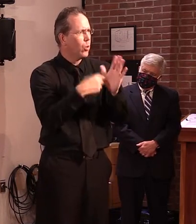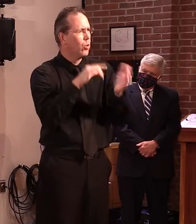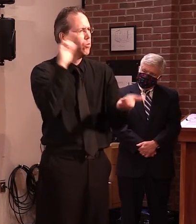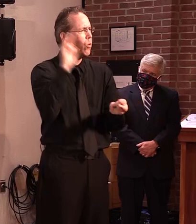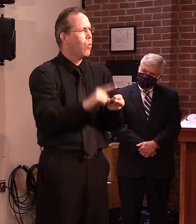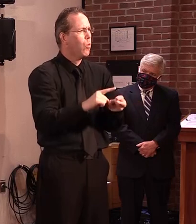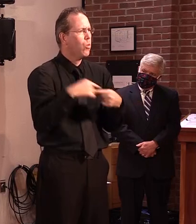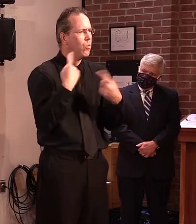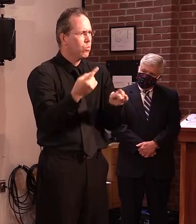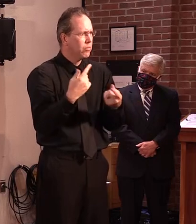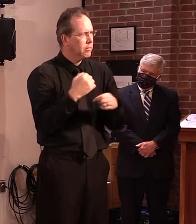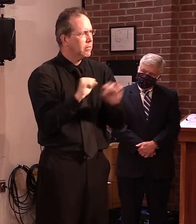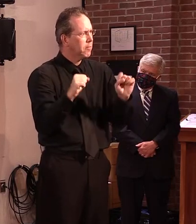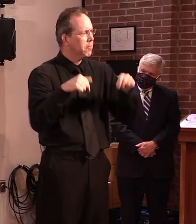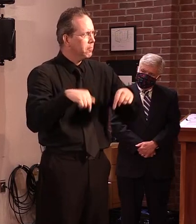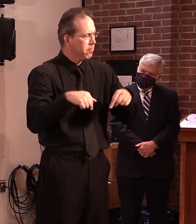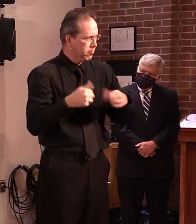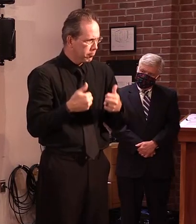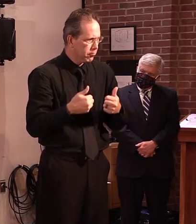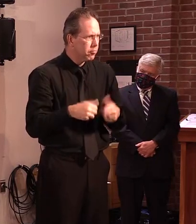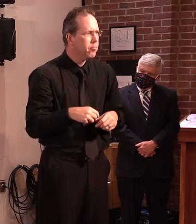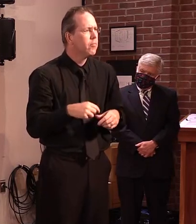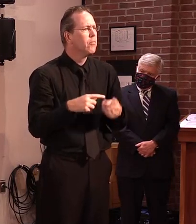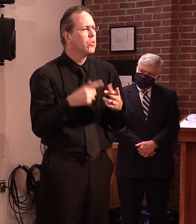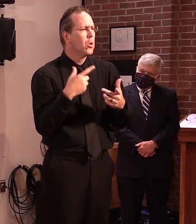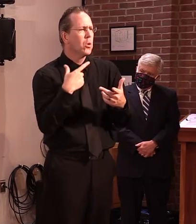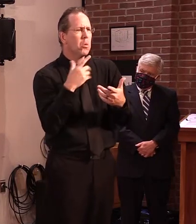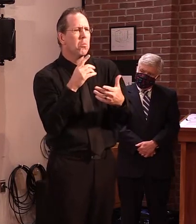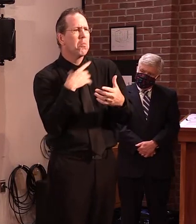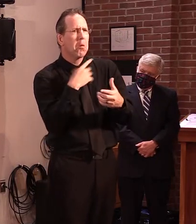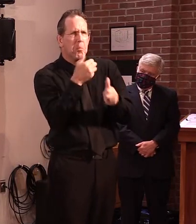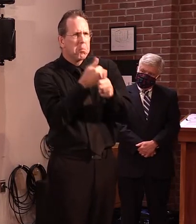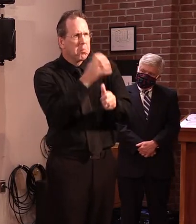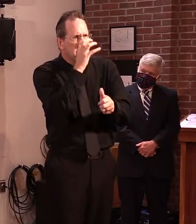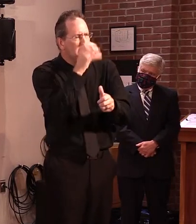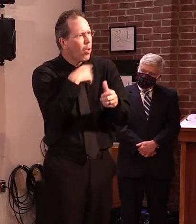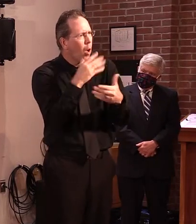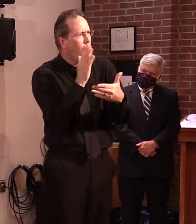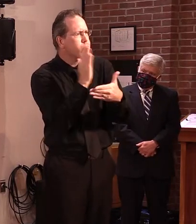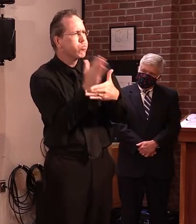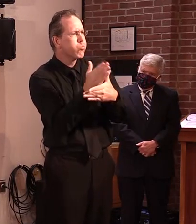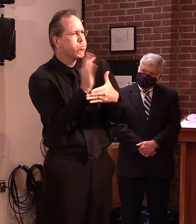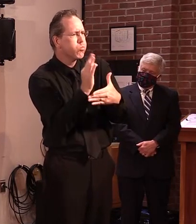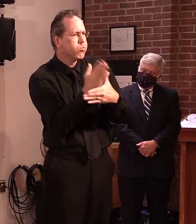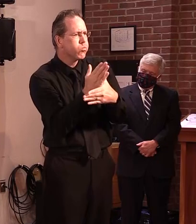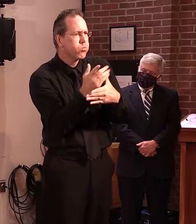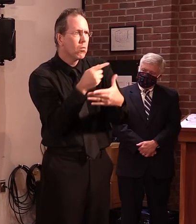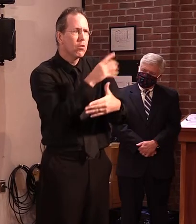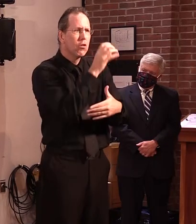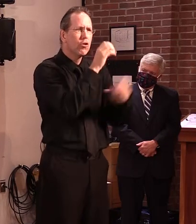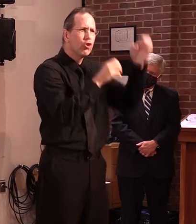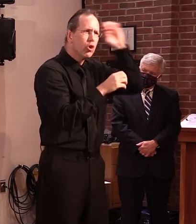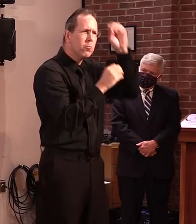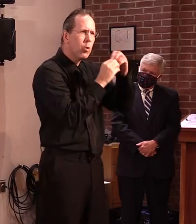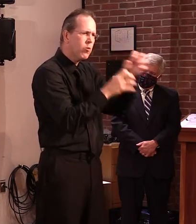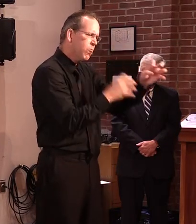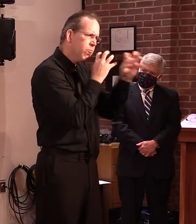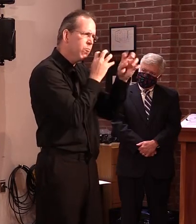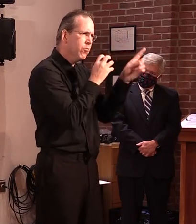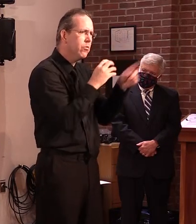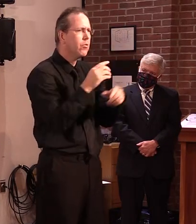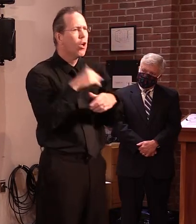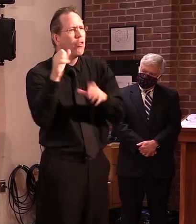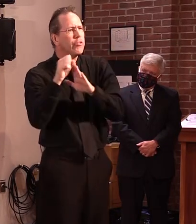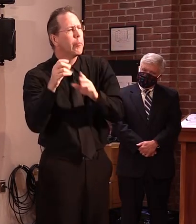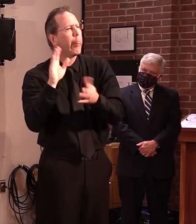for the protection of Vermonters. And all we can do is go back to our own number of cases